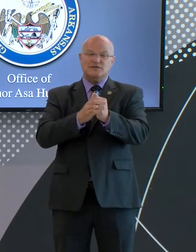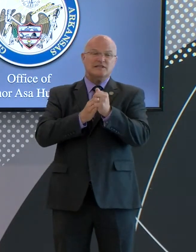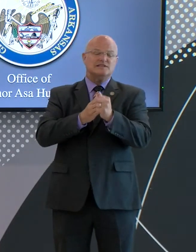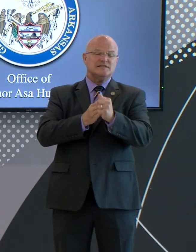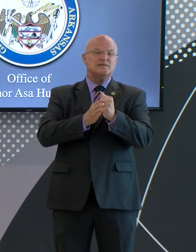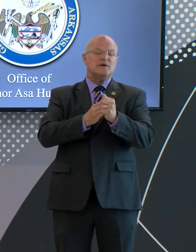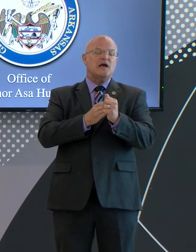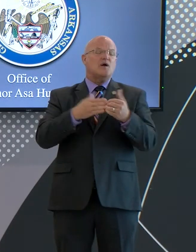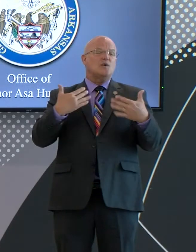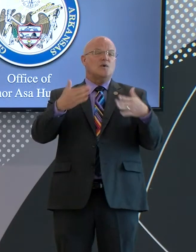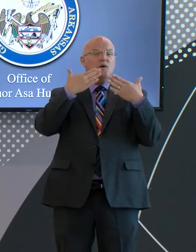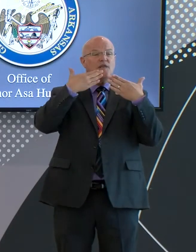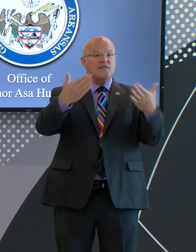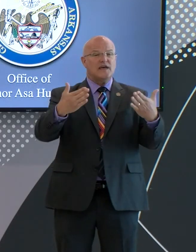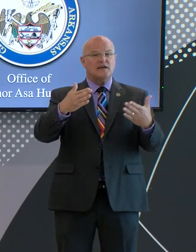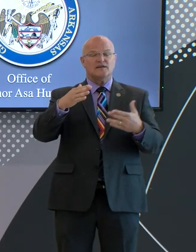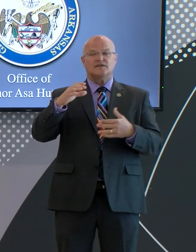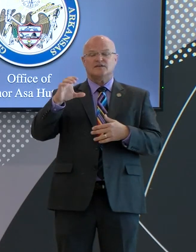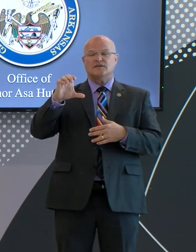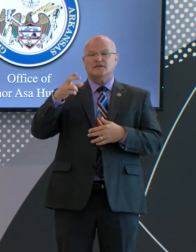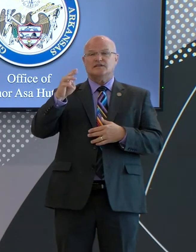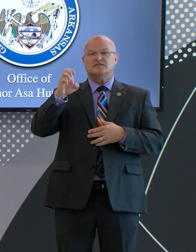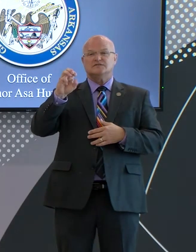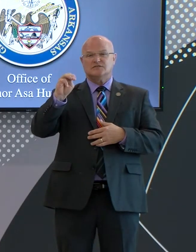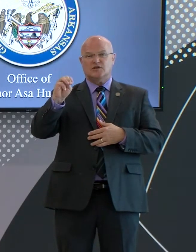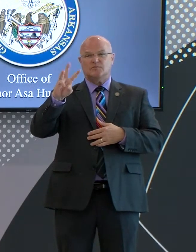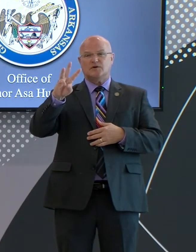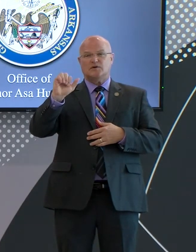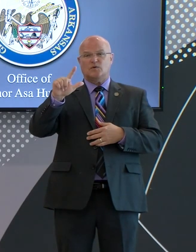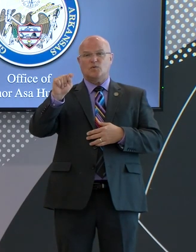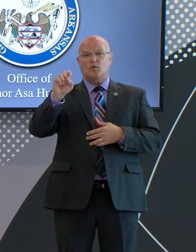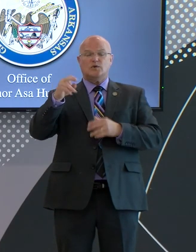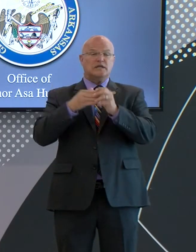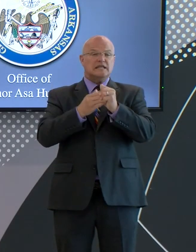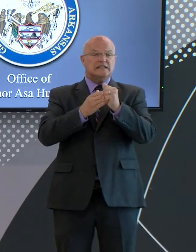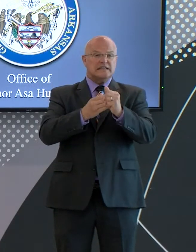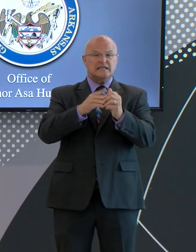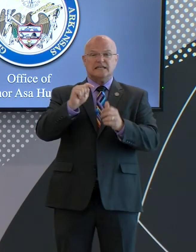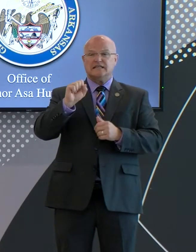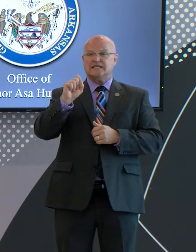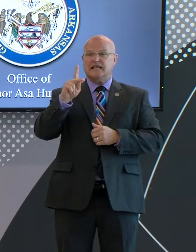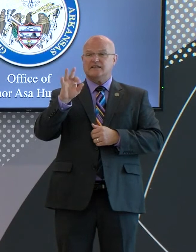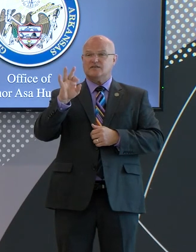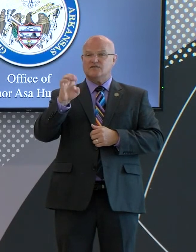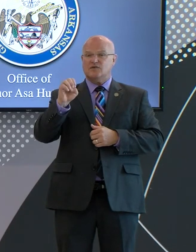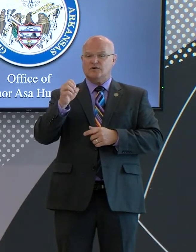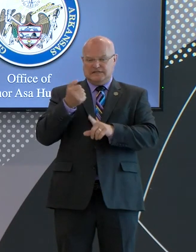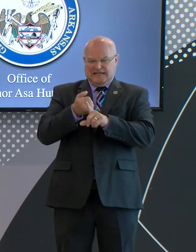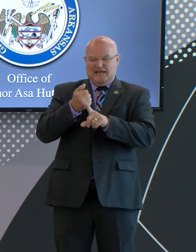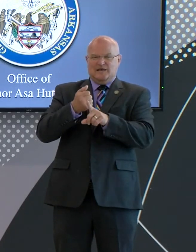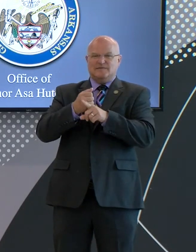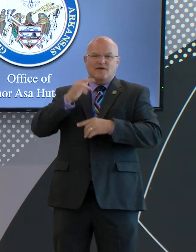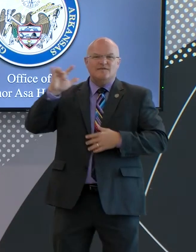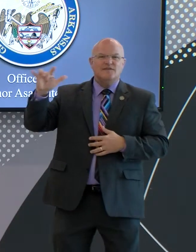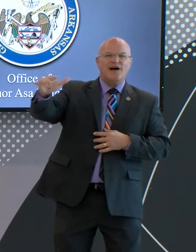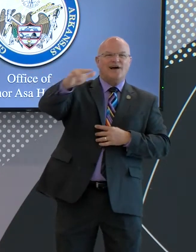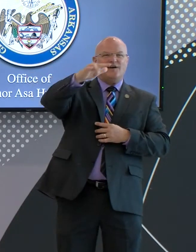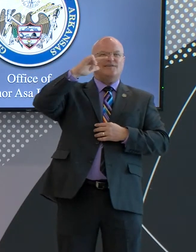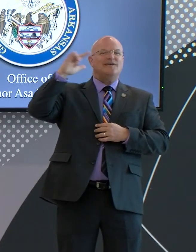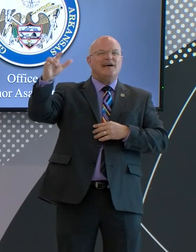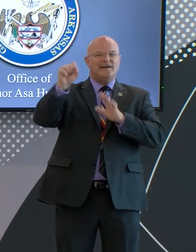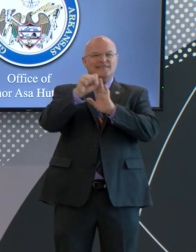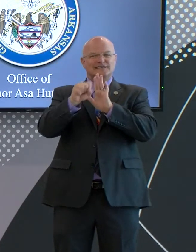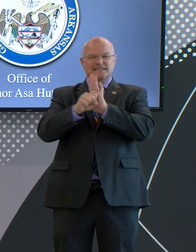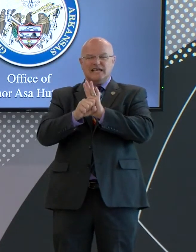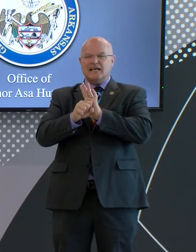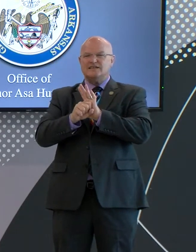And a big thank you to Chairman Walton, who was leading the task force and took the effort this weekend to do the fly around the